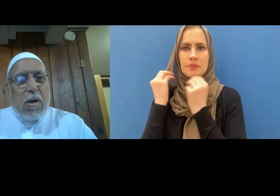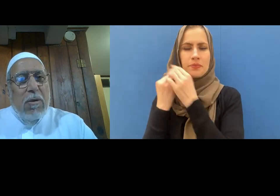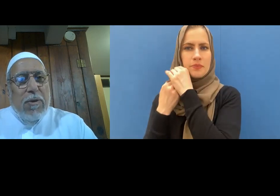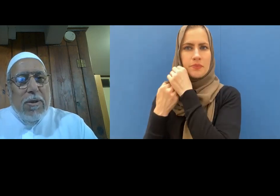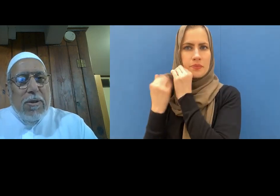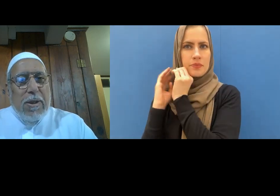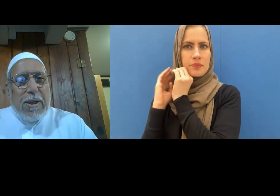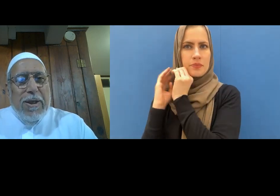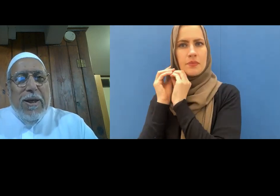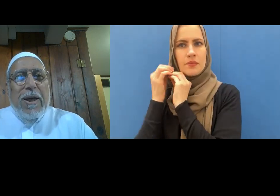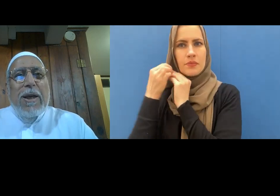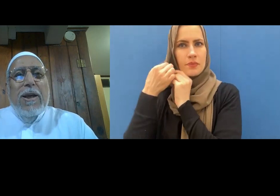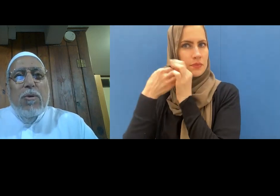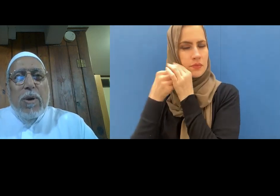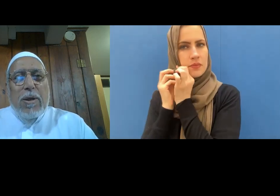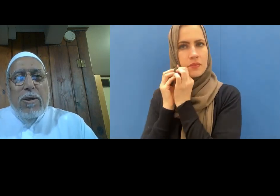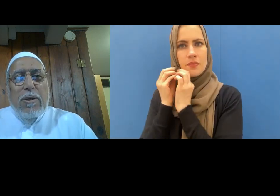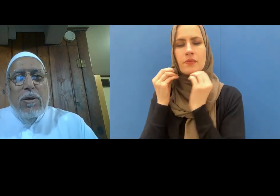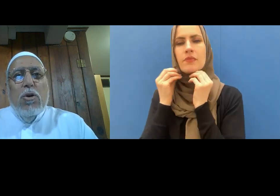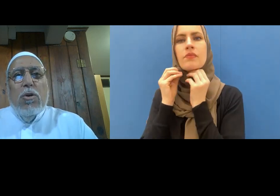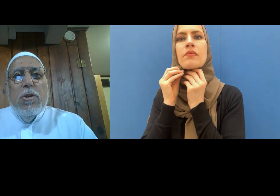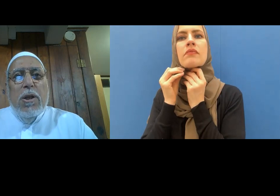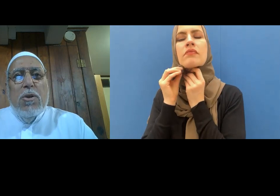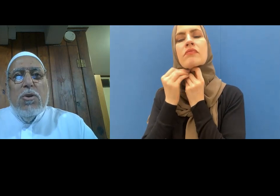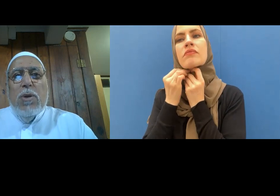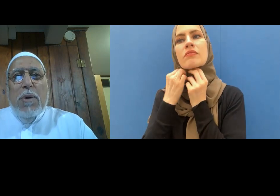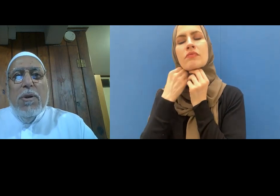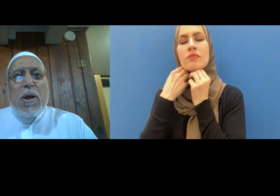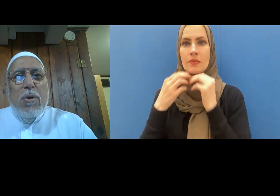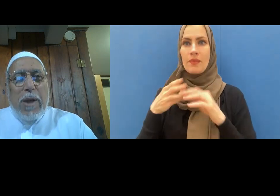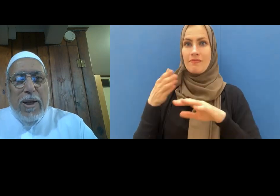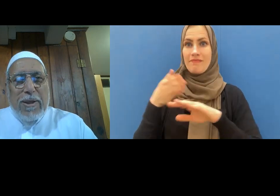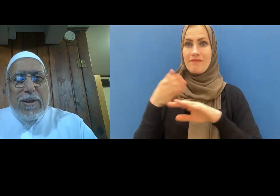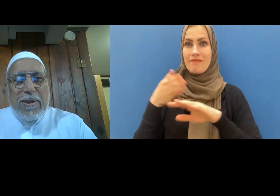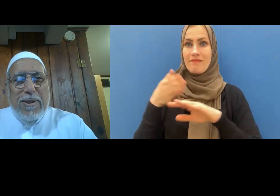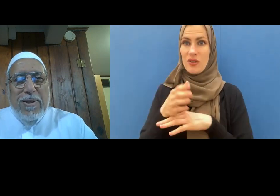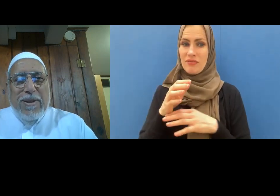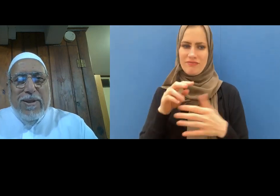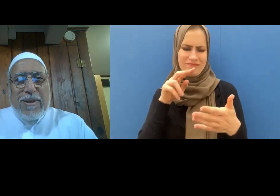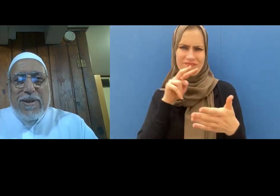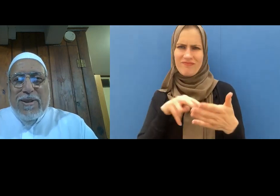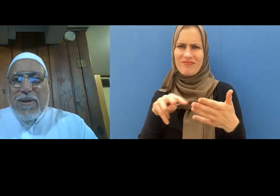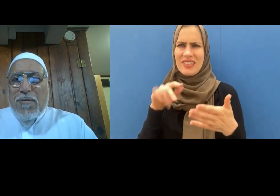After all of this, anyone who continues to doubt the Quran,